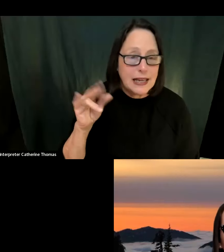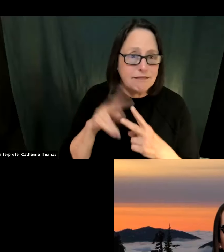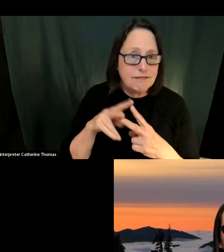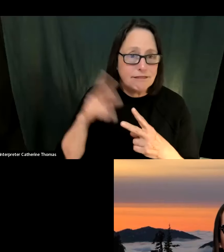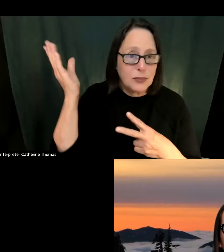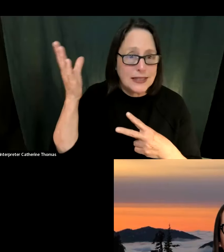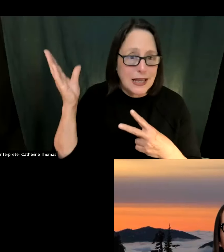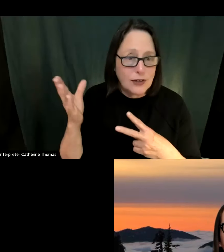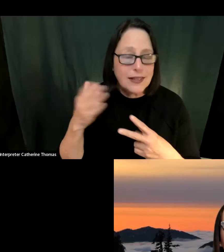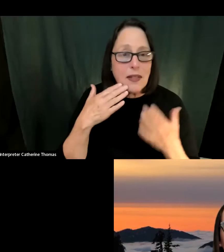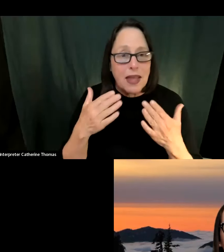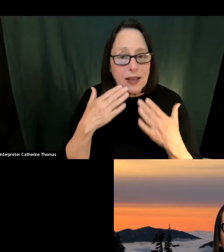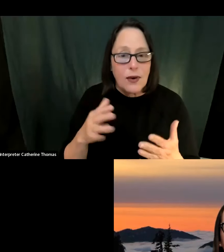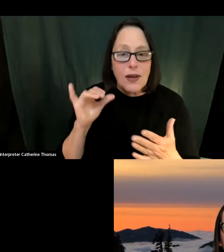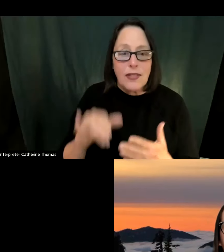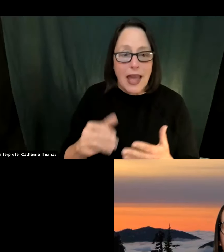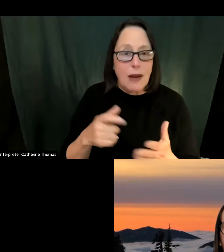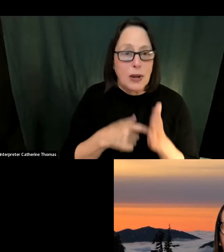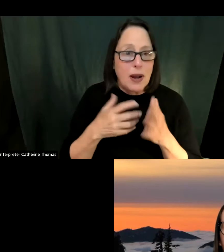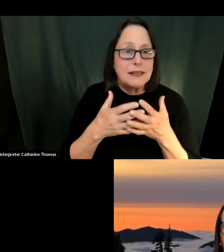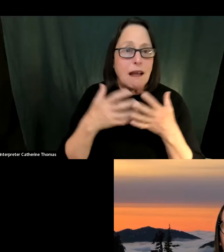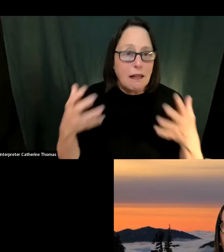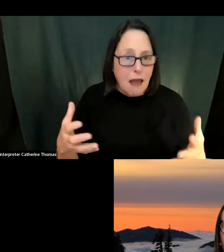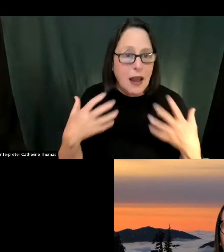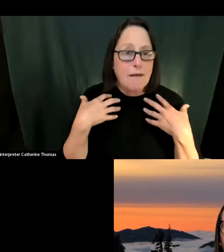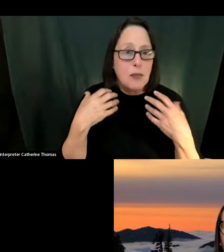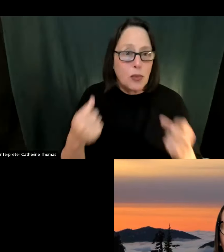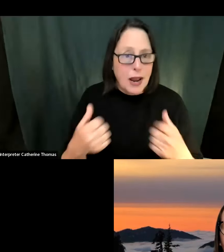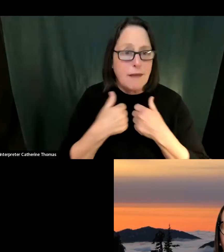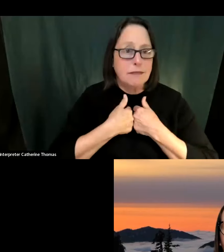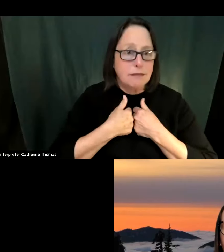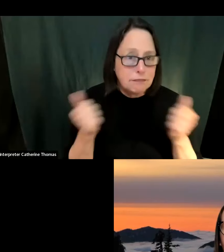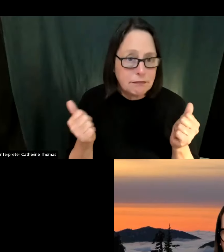Thank you. That takes a ton of bravery, and